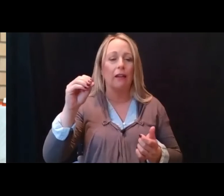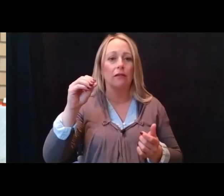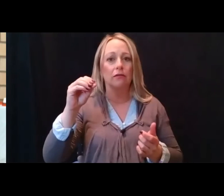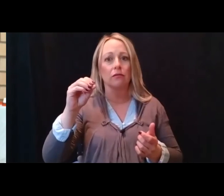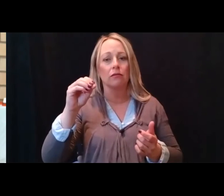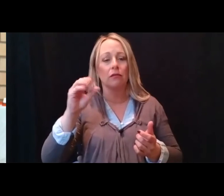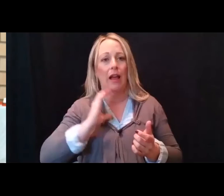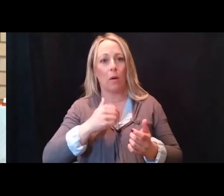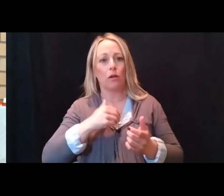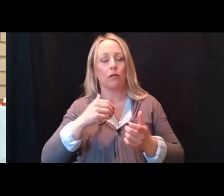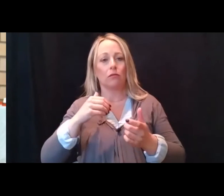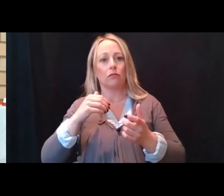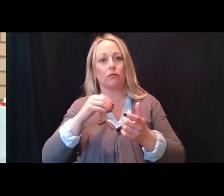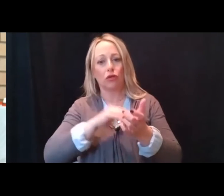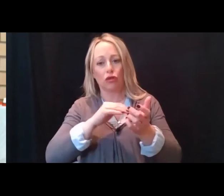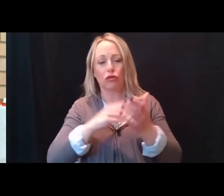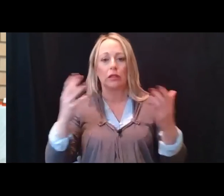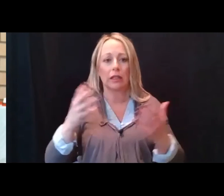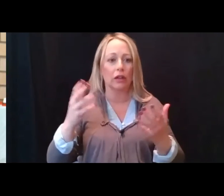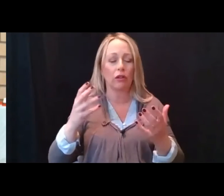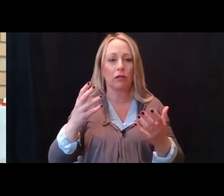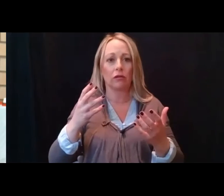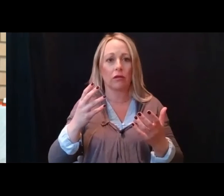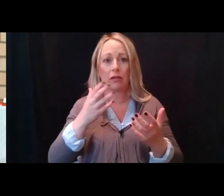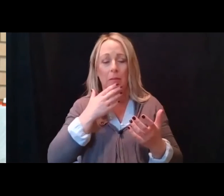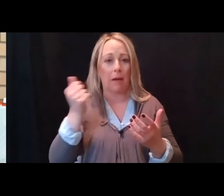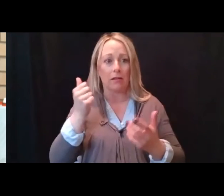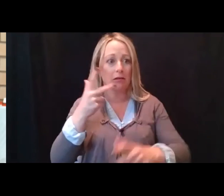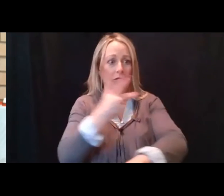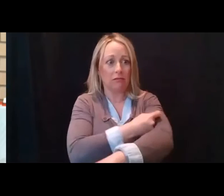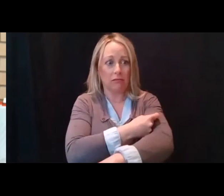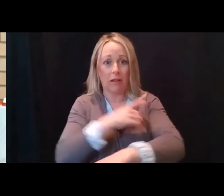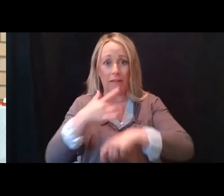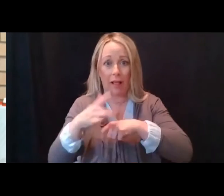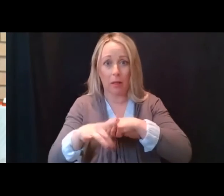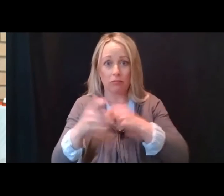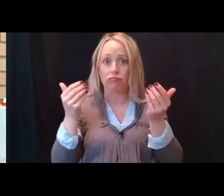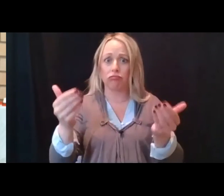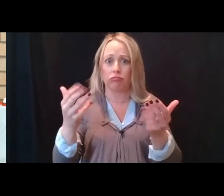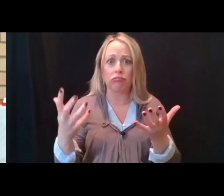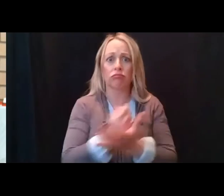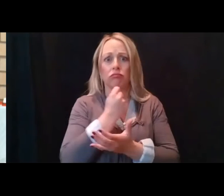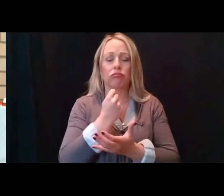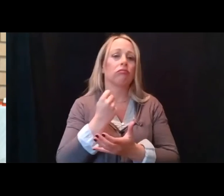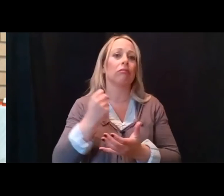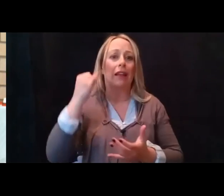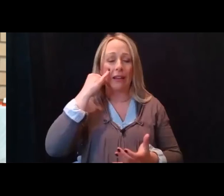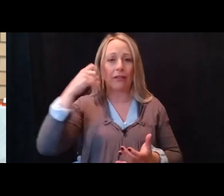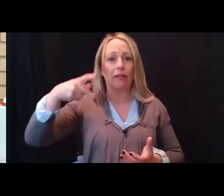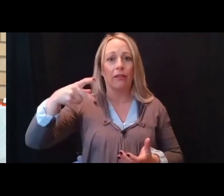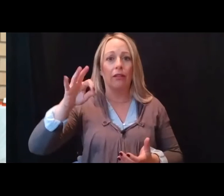you. That said, only the Pfizer vaccine has been given emergency use authorization for people